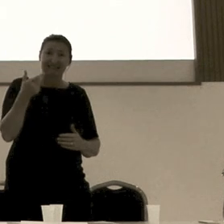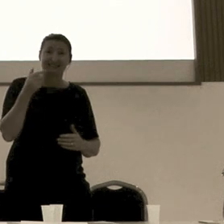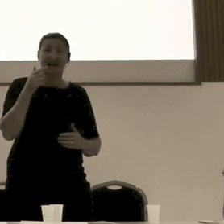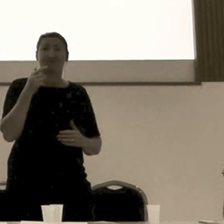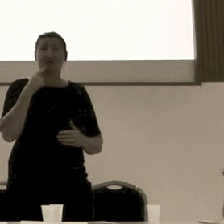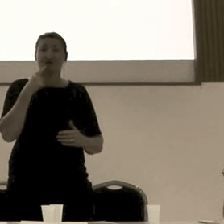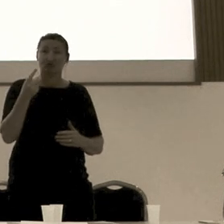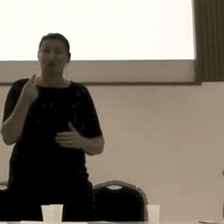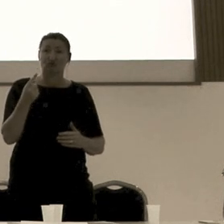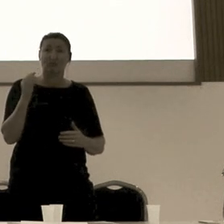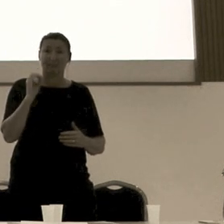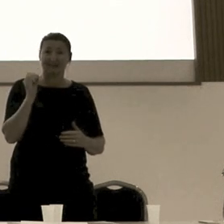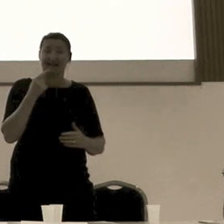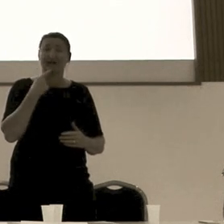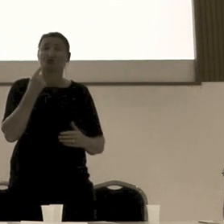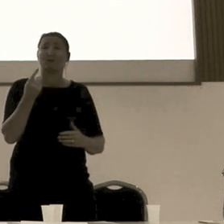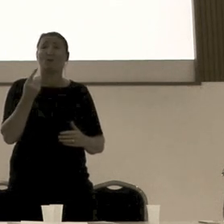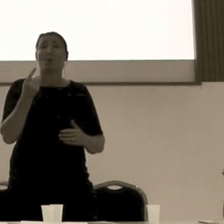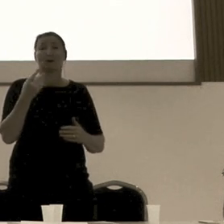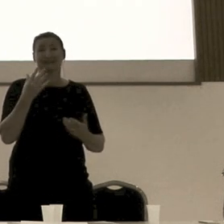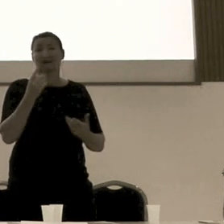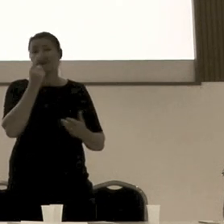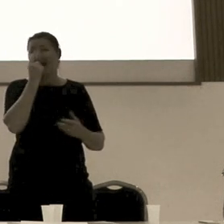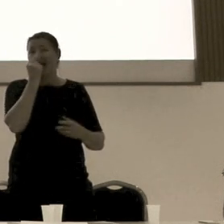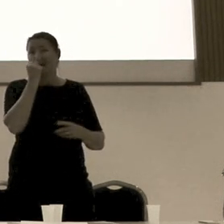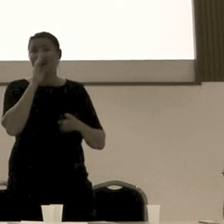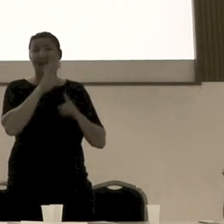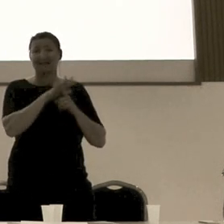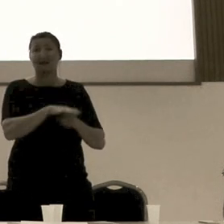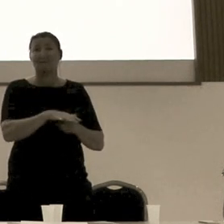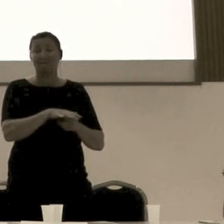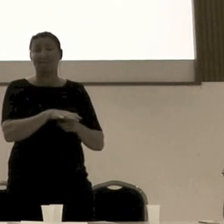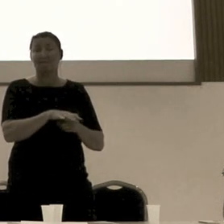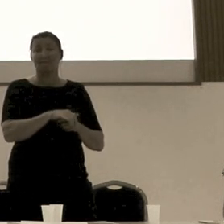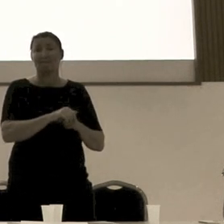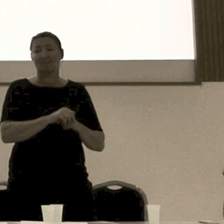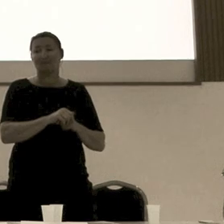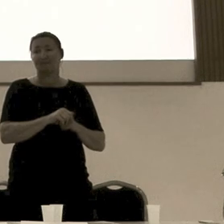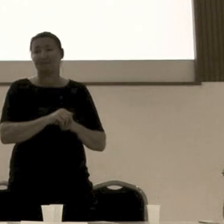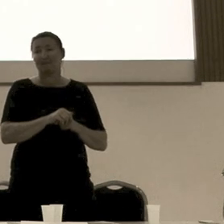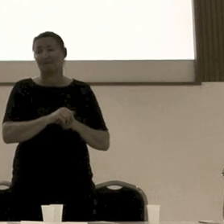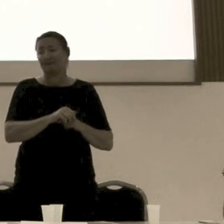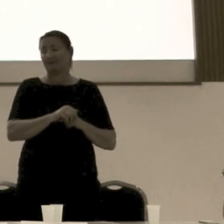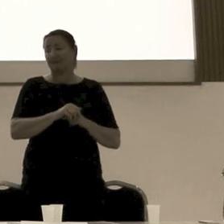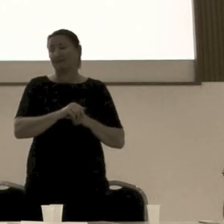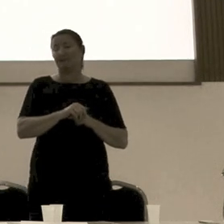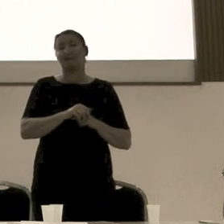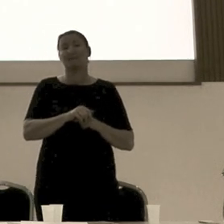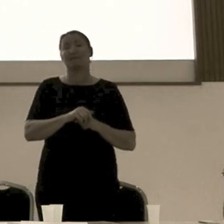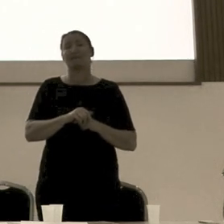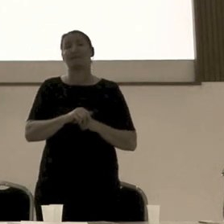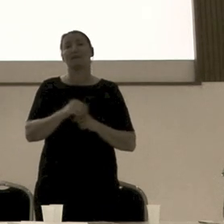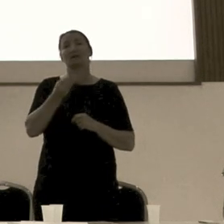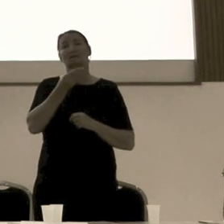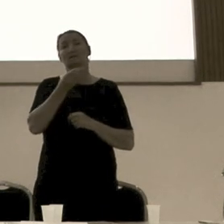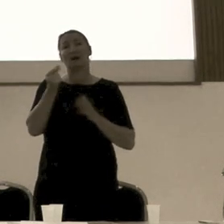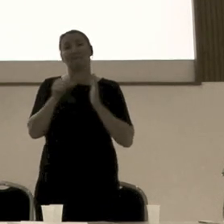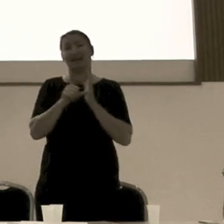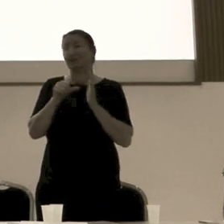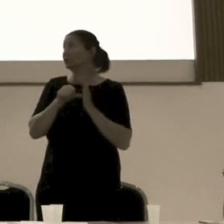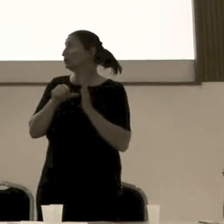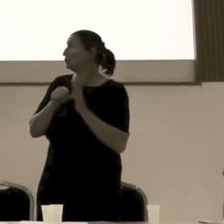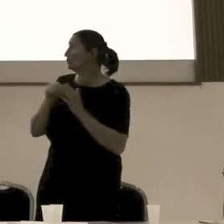reported experiencing ableism at the university. I have listed some issues disabled students have come